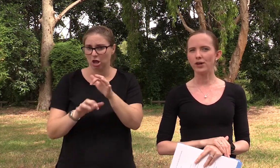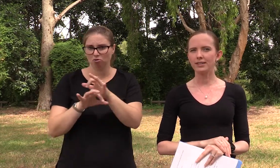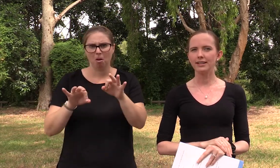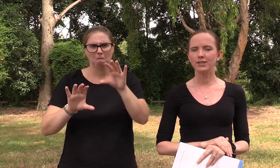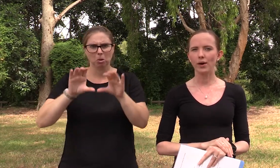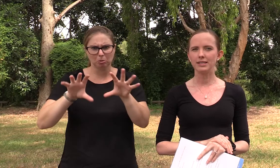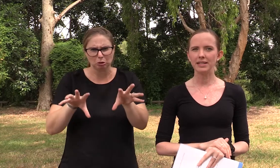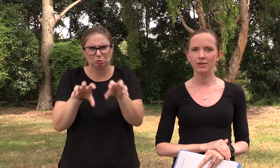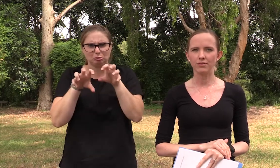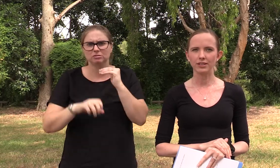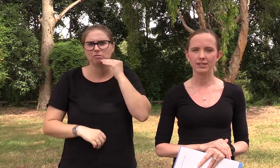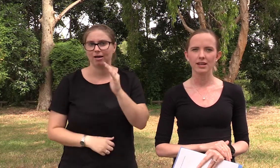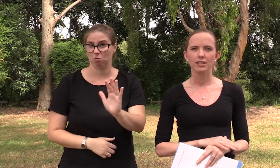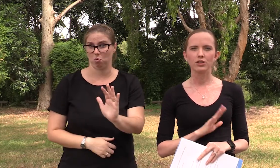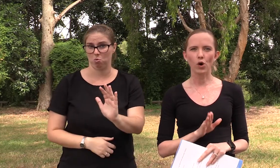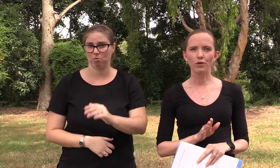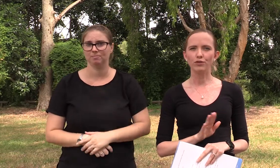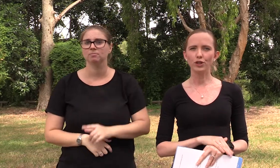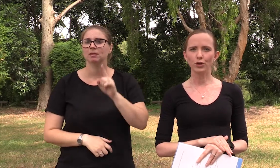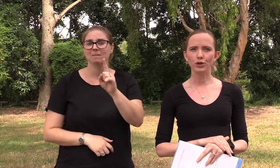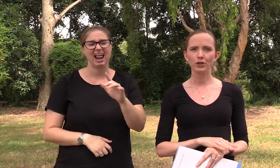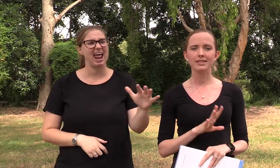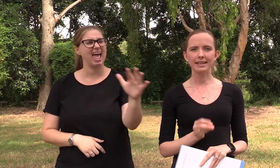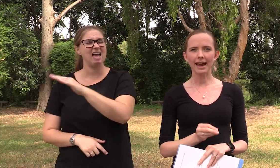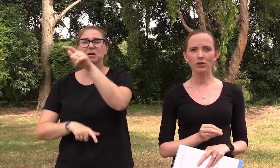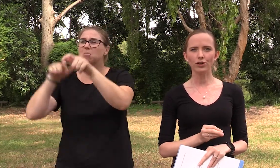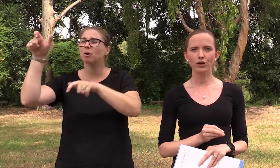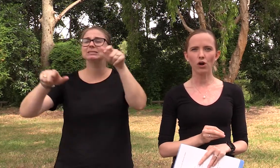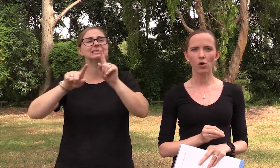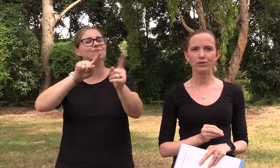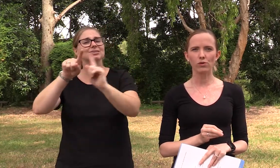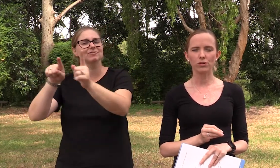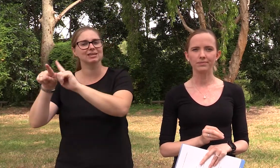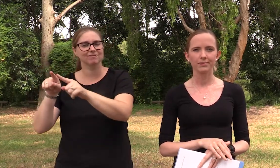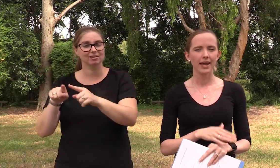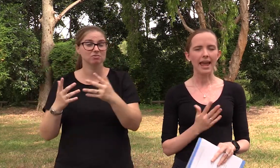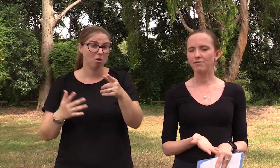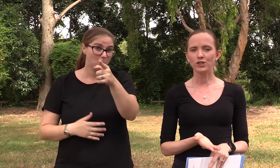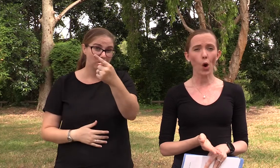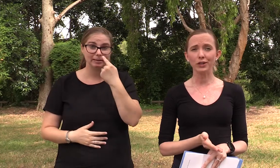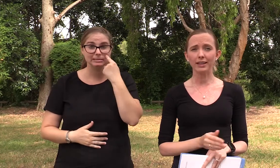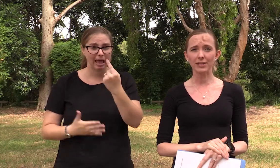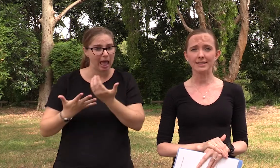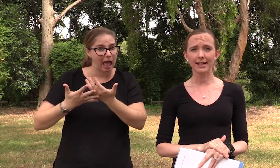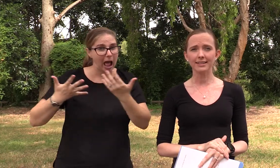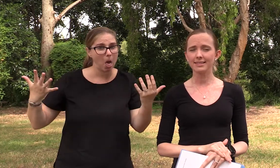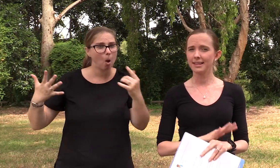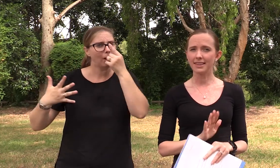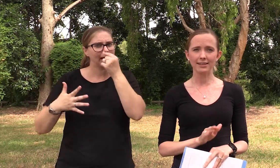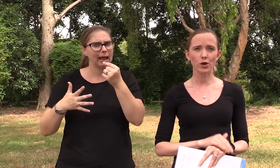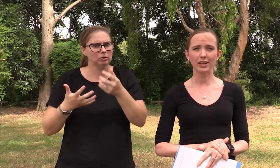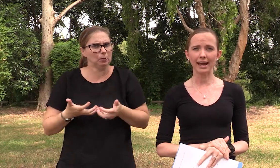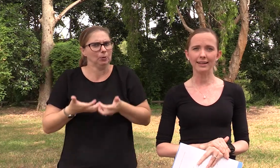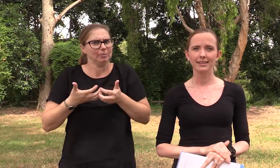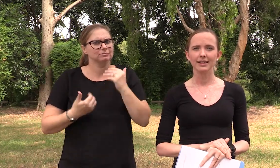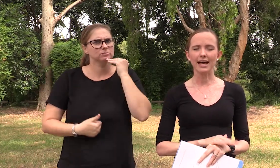Every person is going to be different. So for you, see how long you can hold for. If it's only 3 seconds,